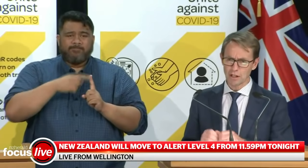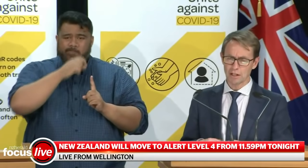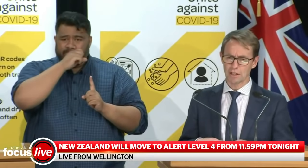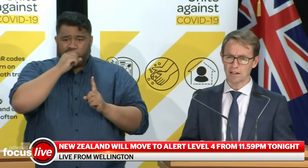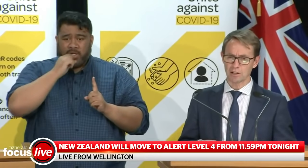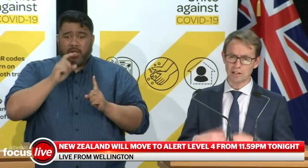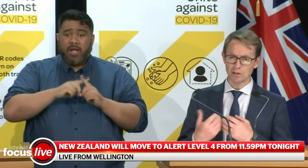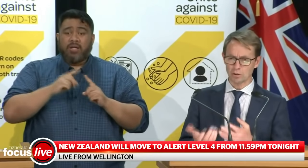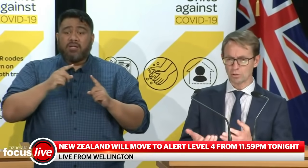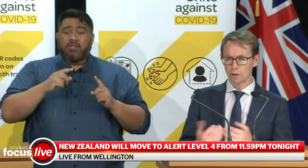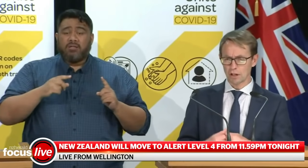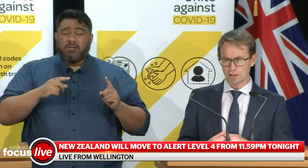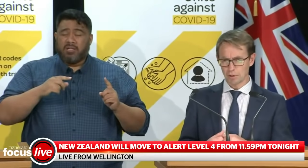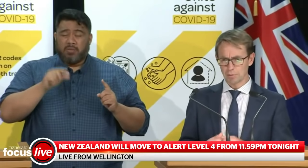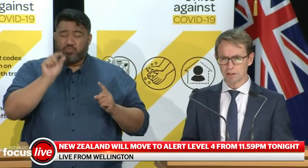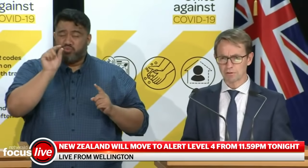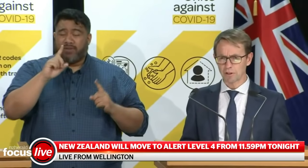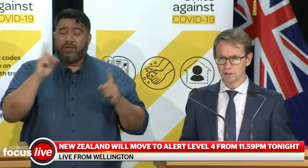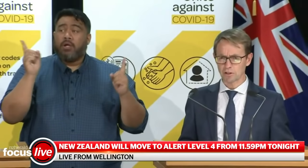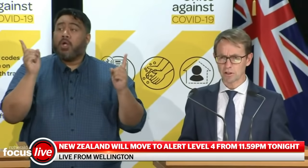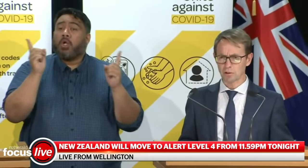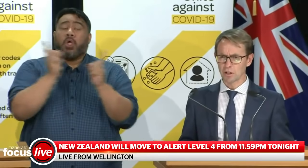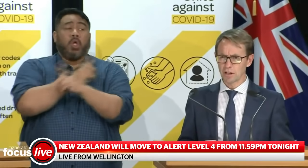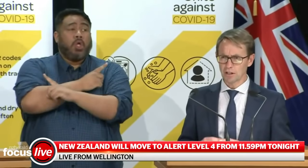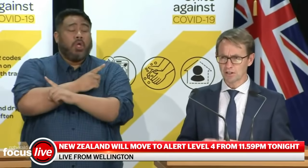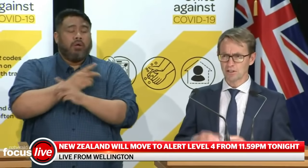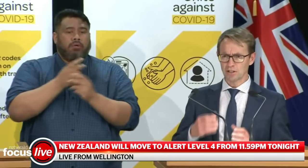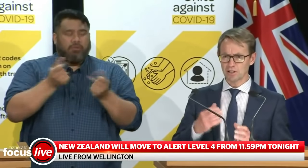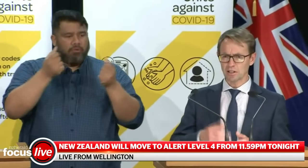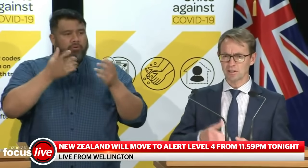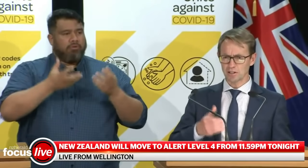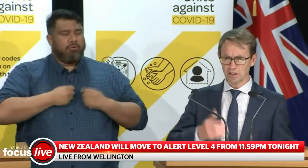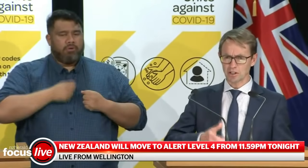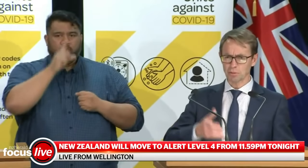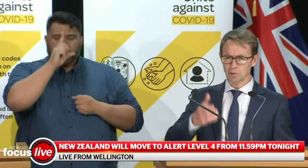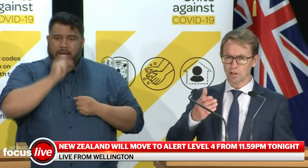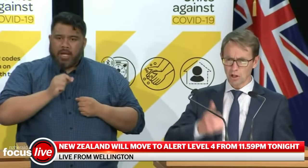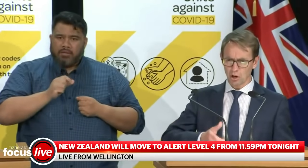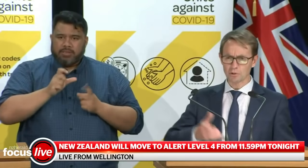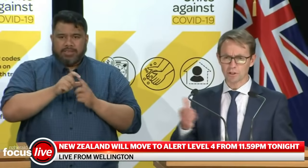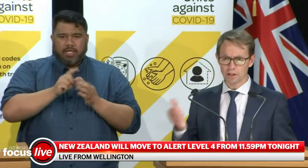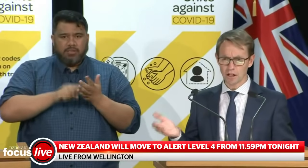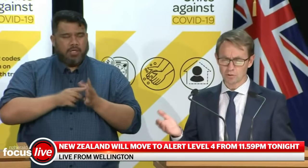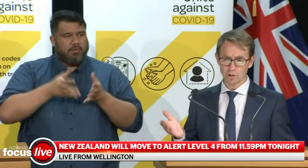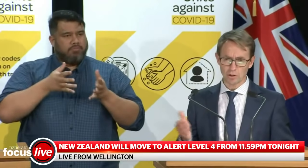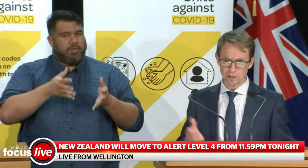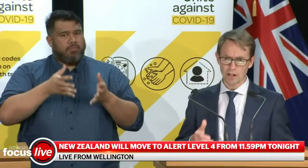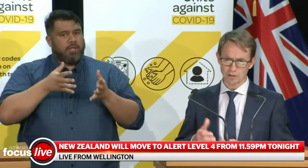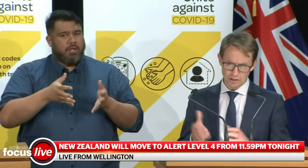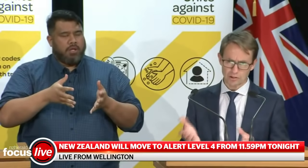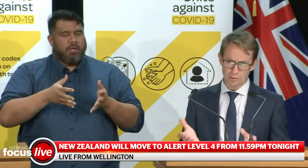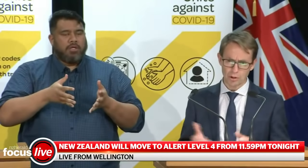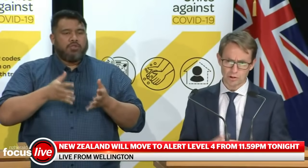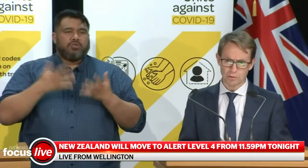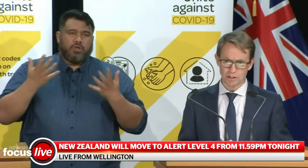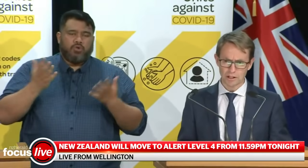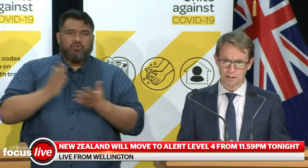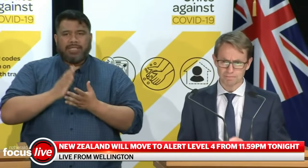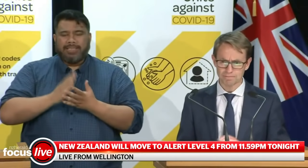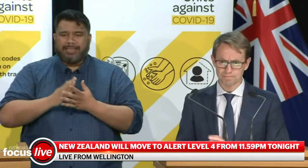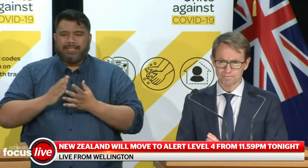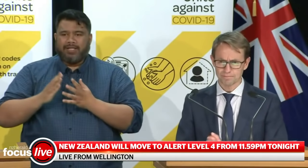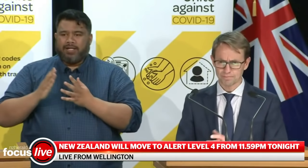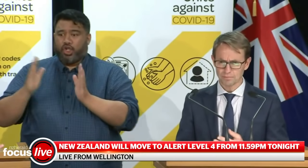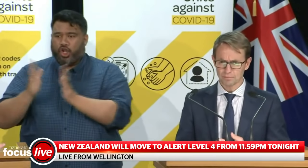exposure can lead to someone being infected. So, in a sense, there's less distinction between a close and a casual contact, and that's the approach we're